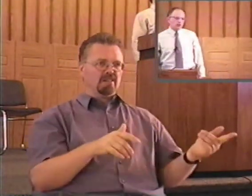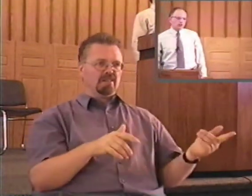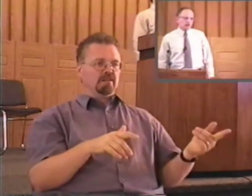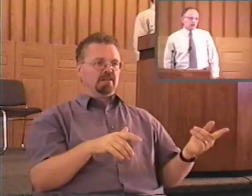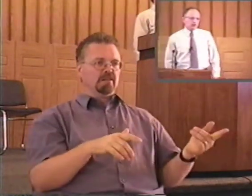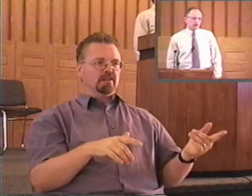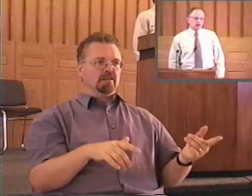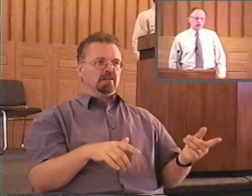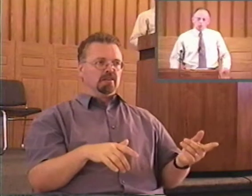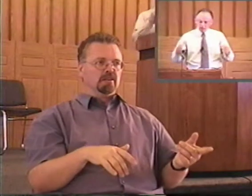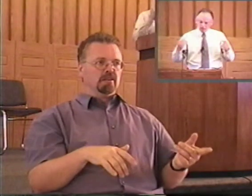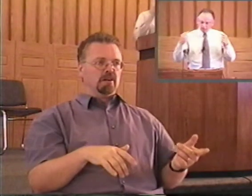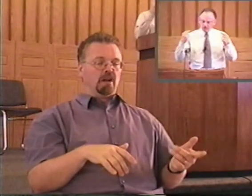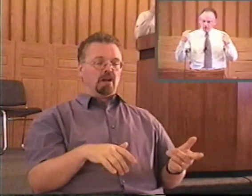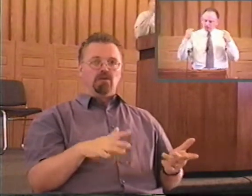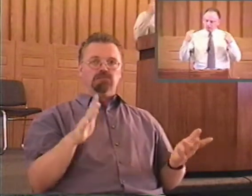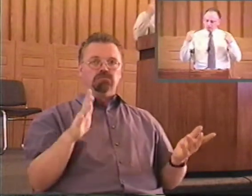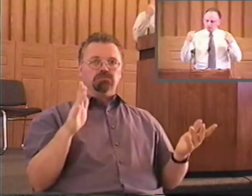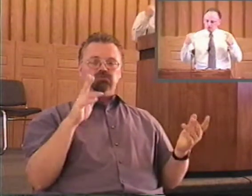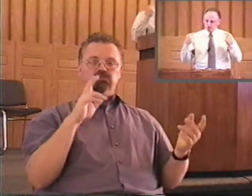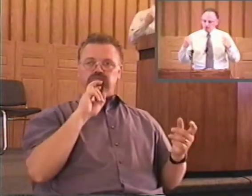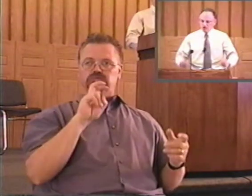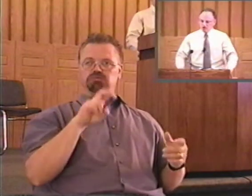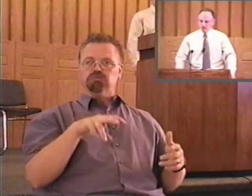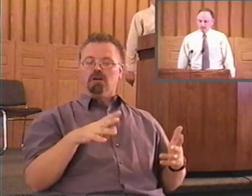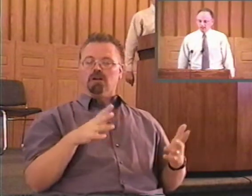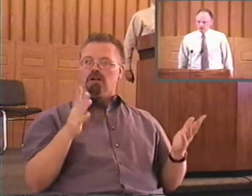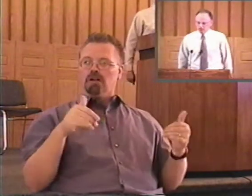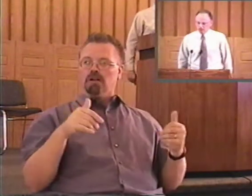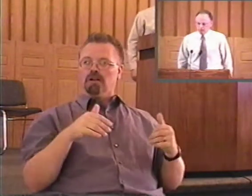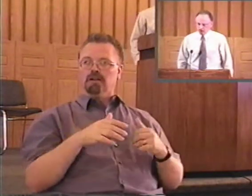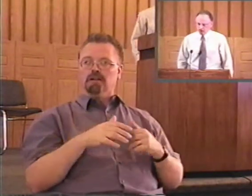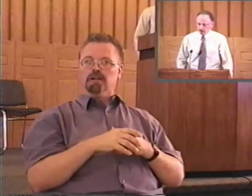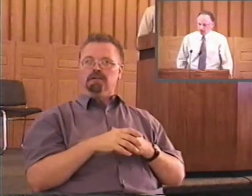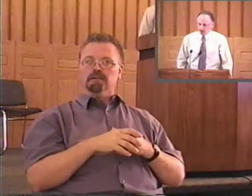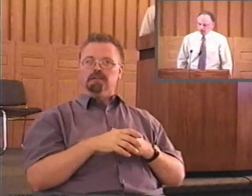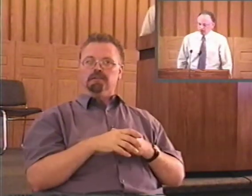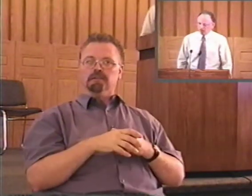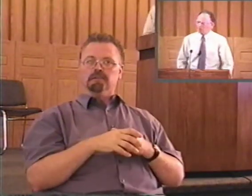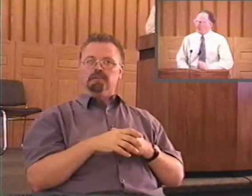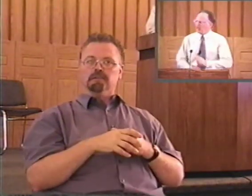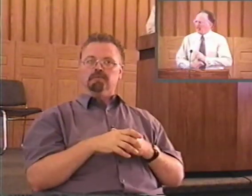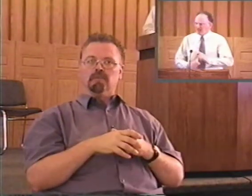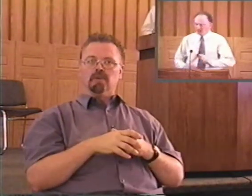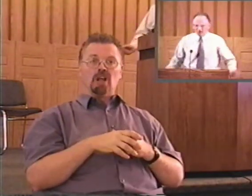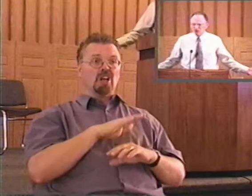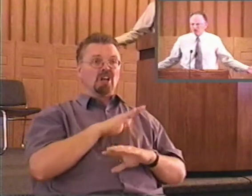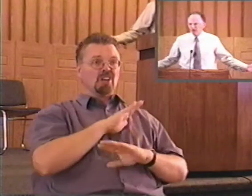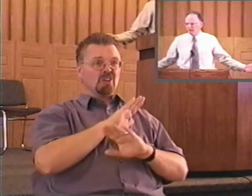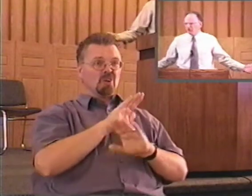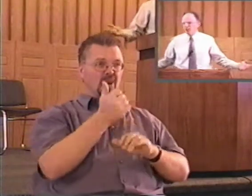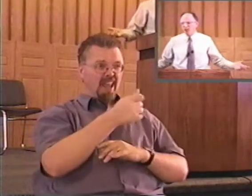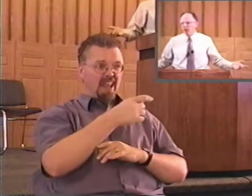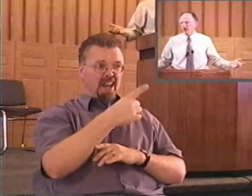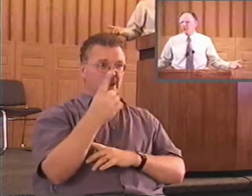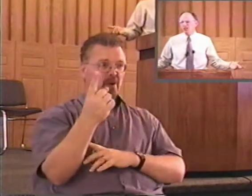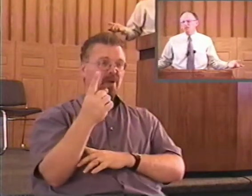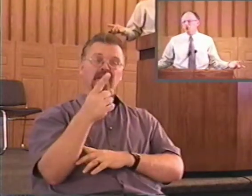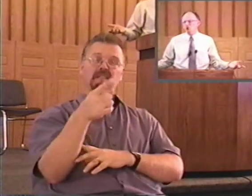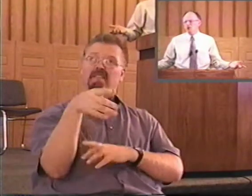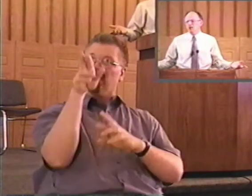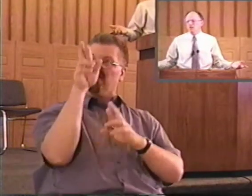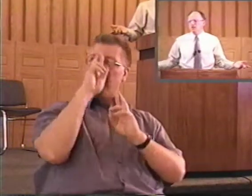community, the one thing that comes through your mind is, don't any of us fear